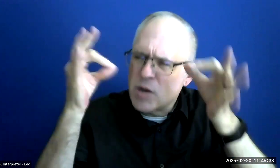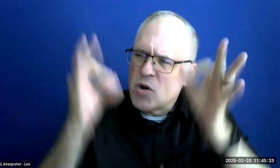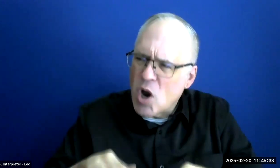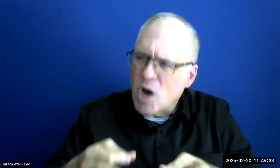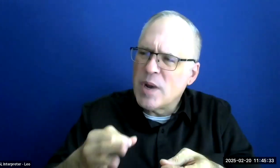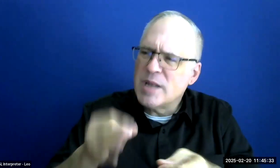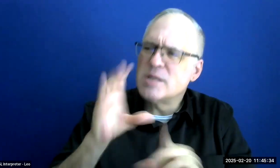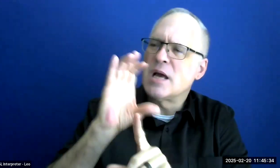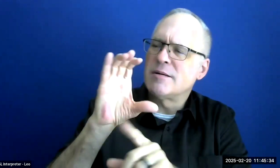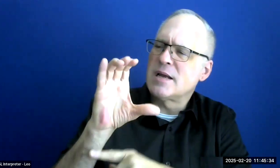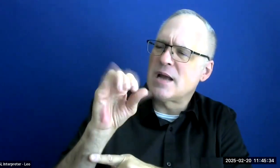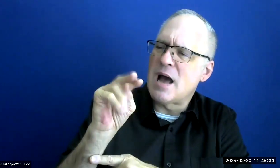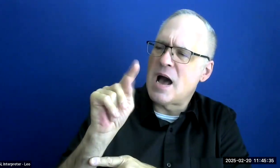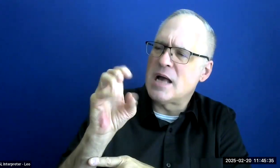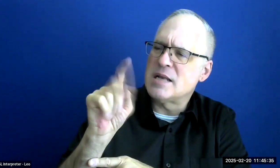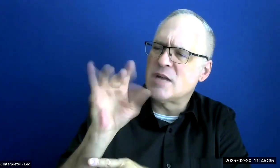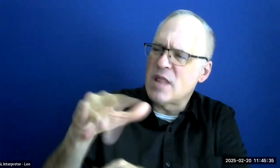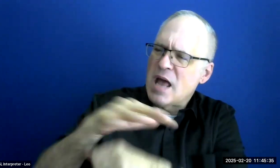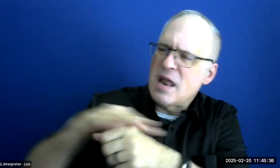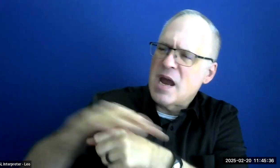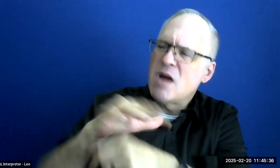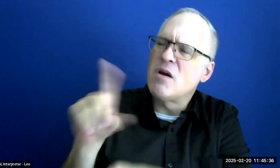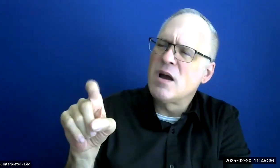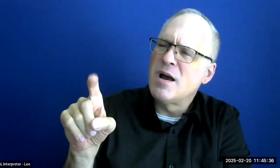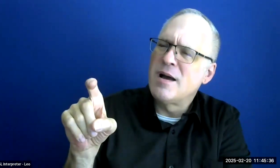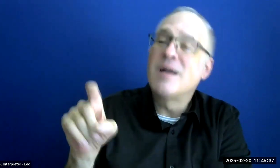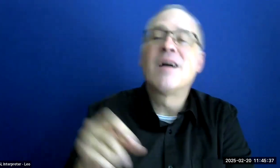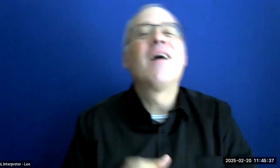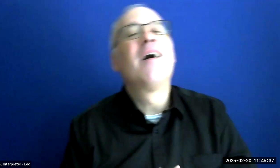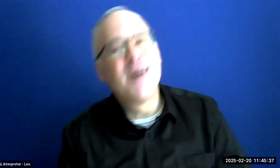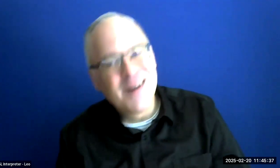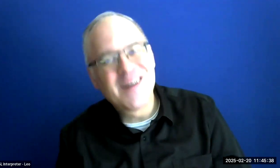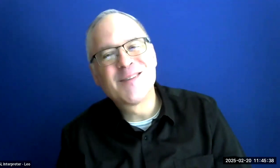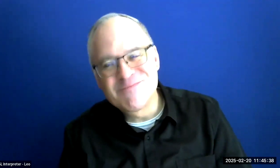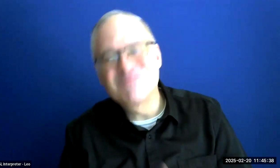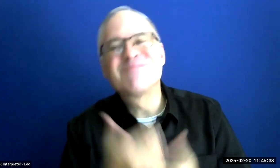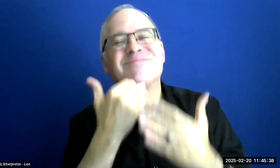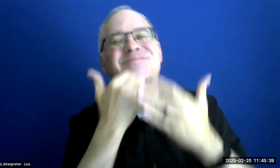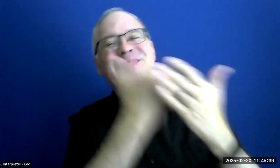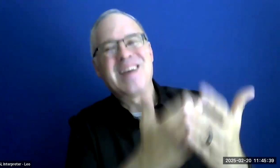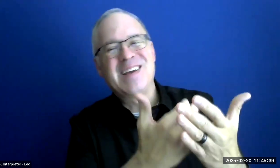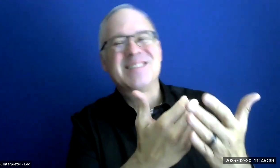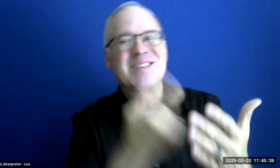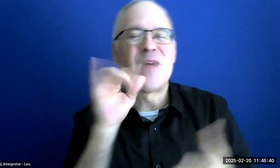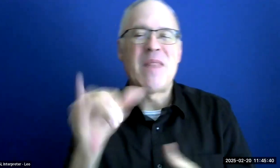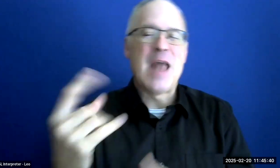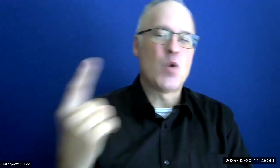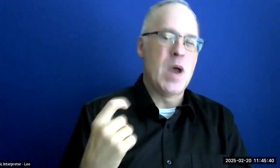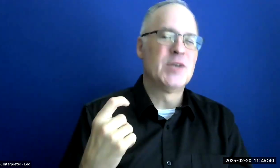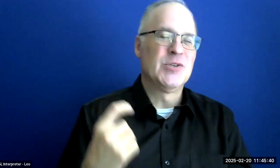of an area? Thanks, Heather, and thanks to whoever submitted that question.